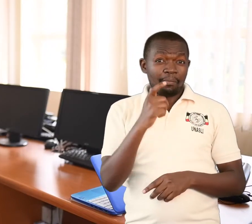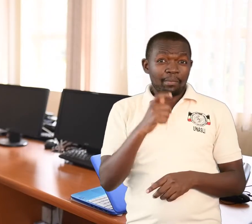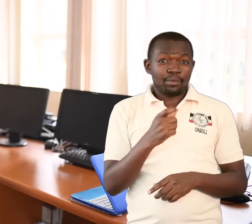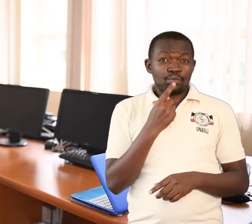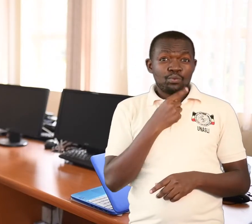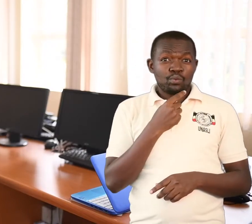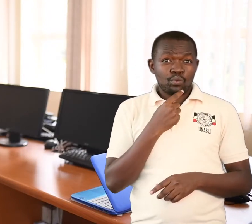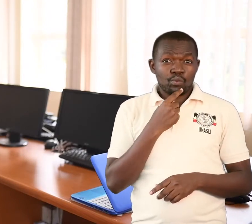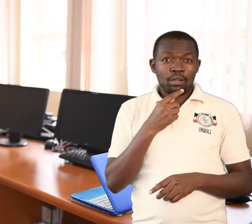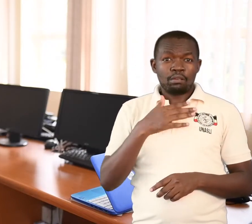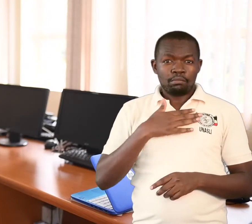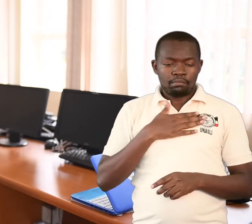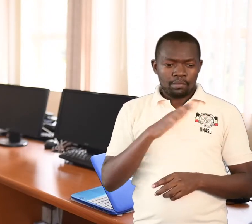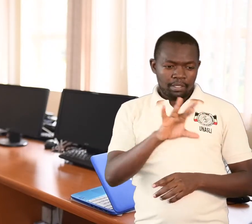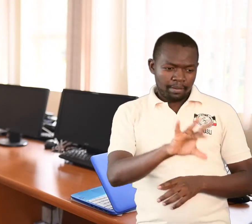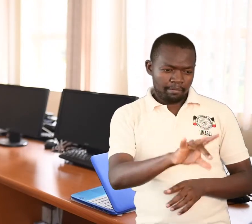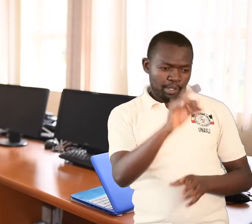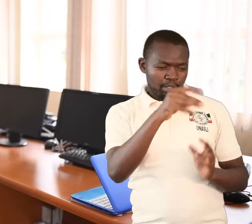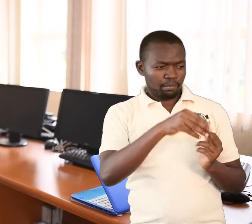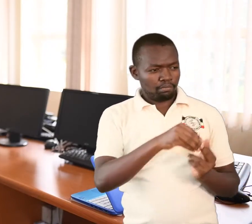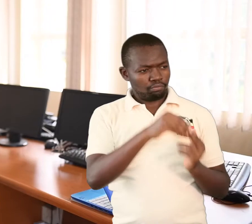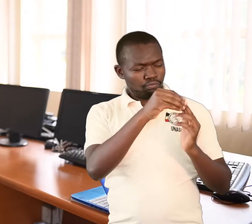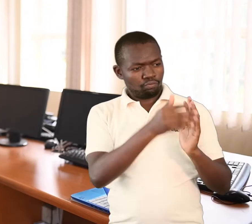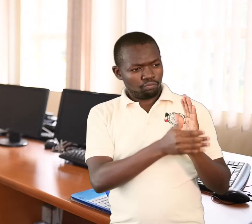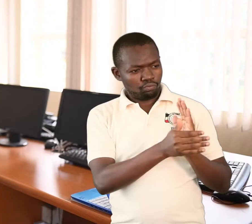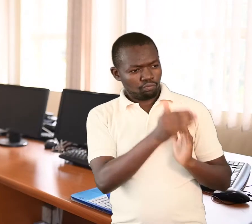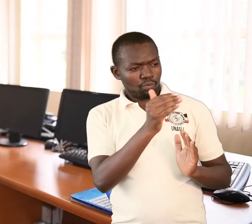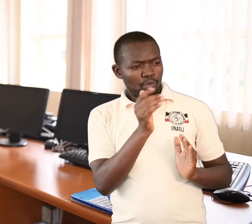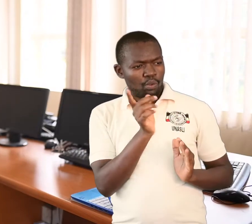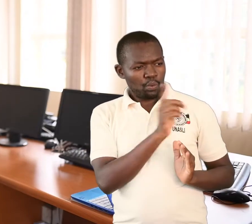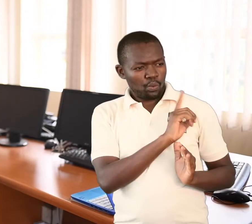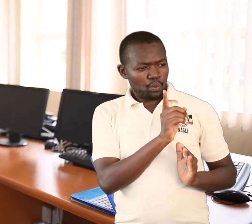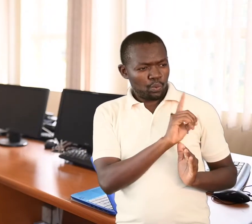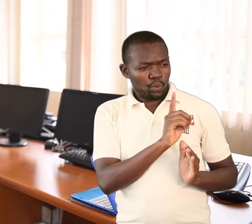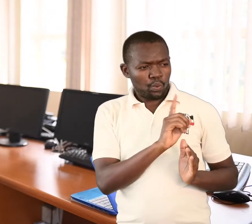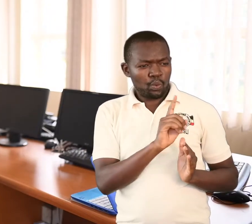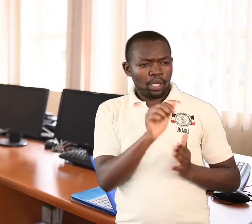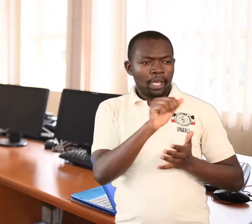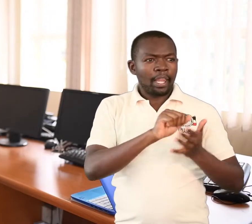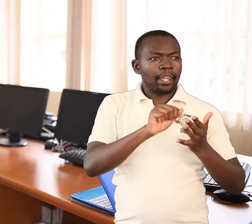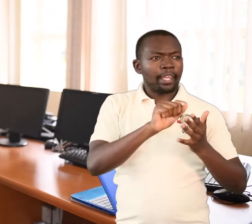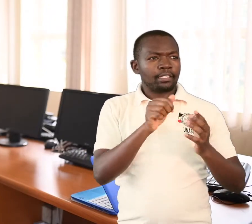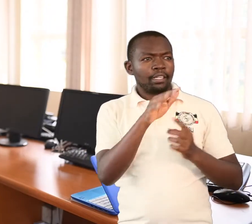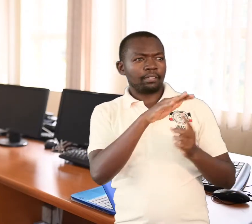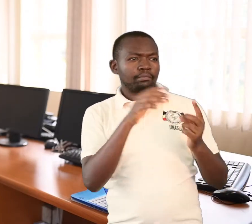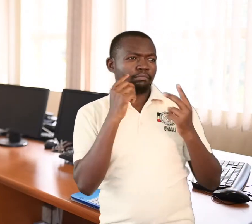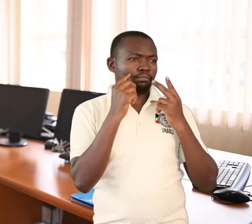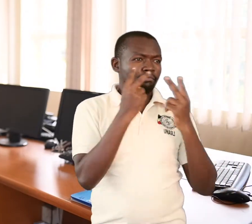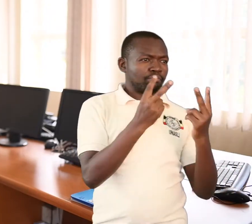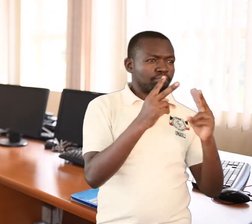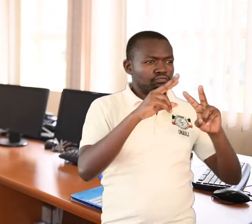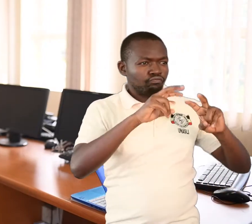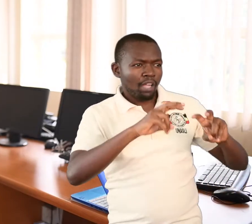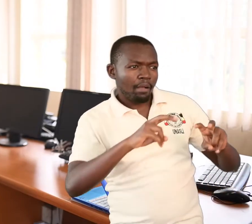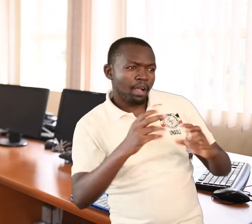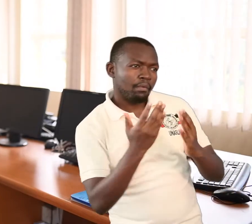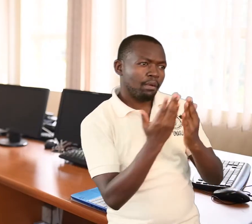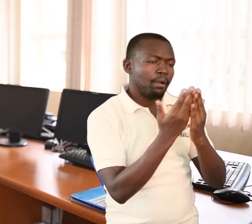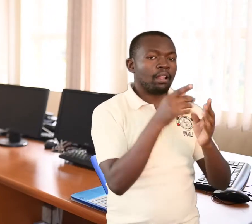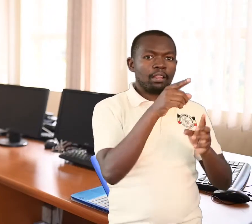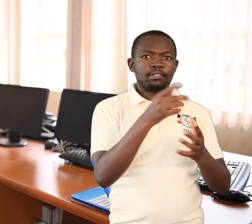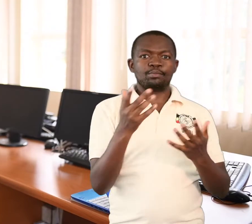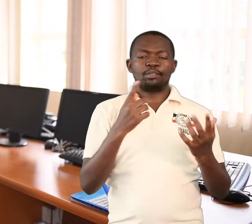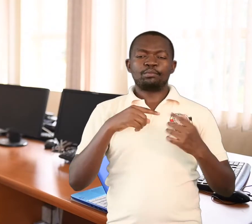discipline and specializes in nature study. What is all about the nature? It's what we shall look